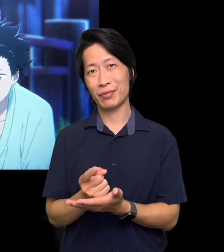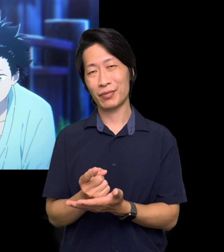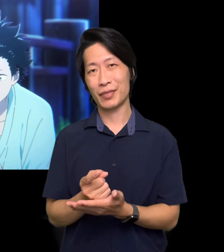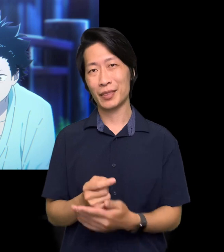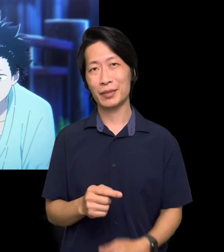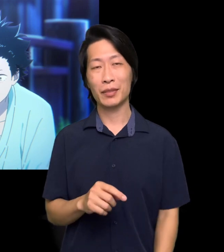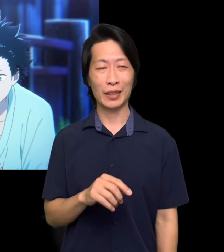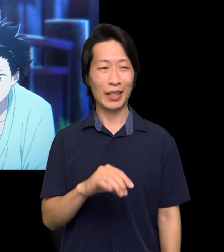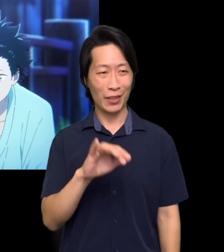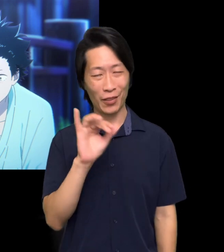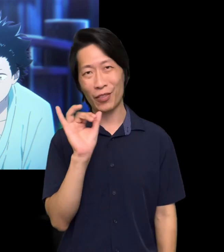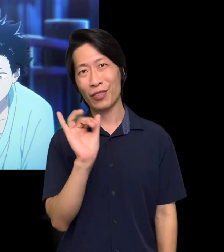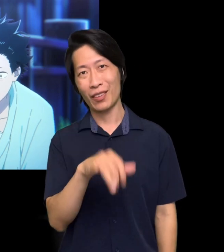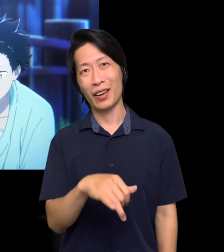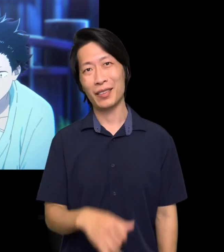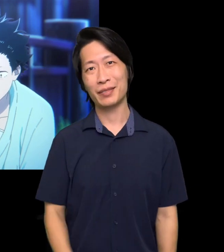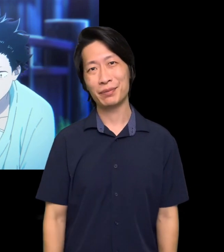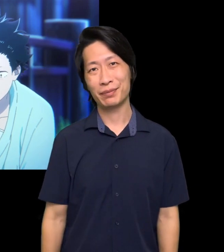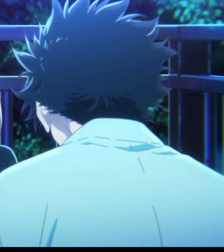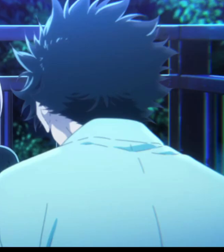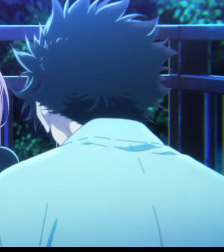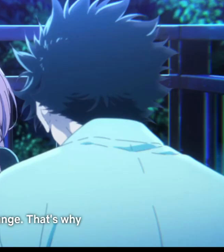Dake, or that.